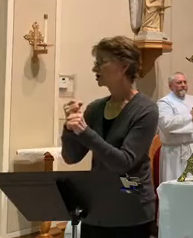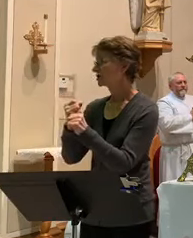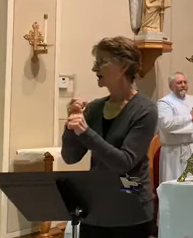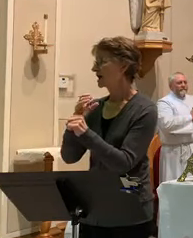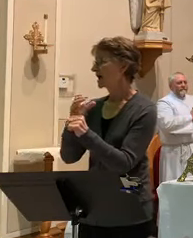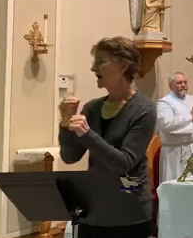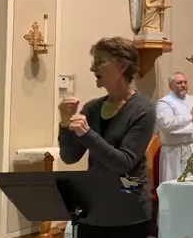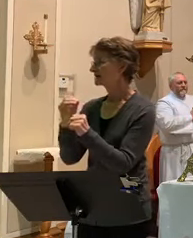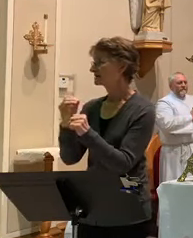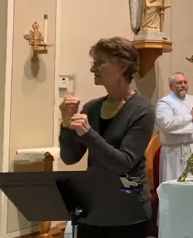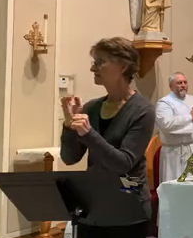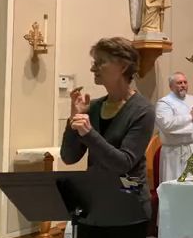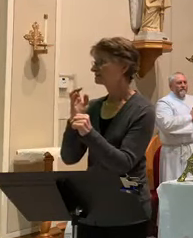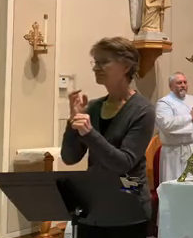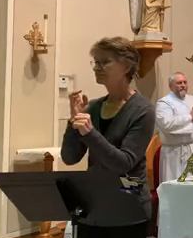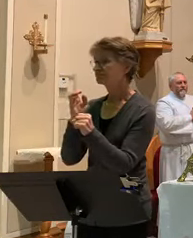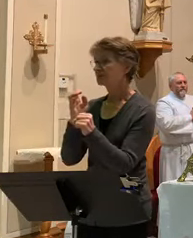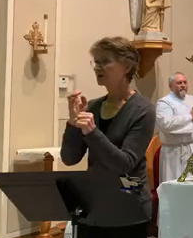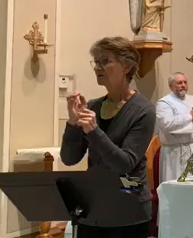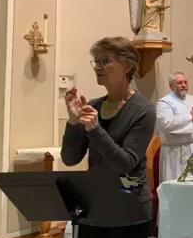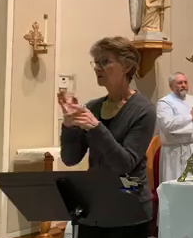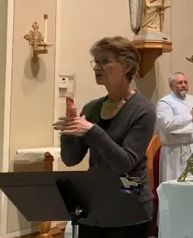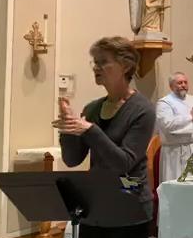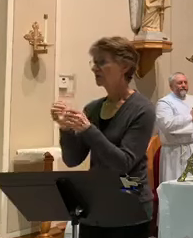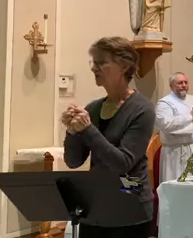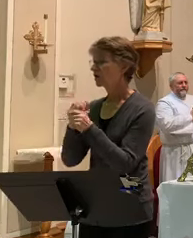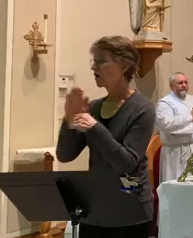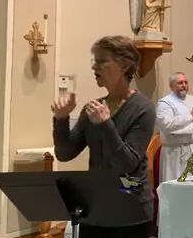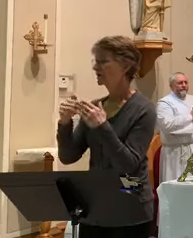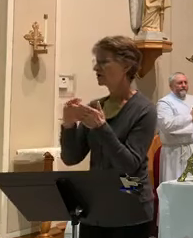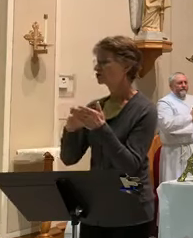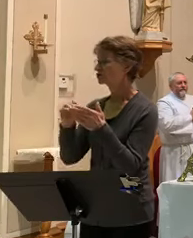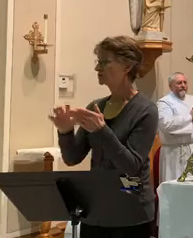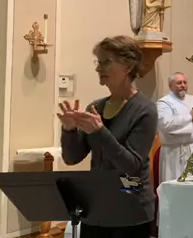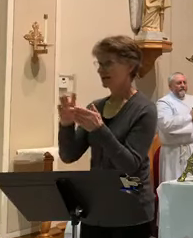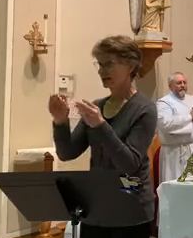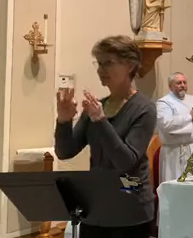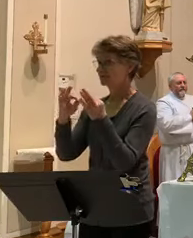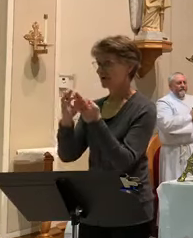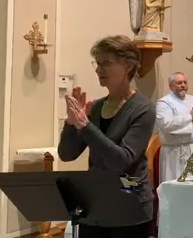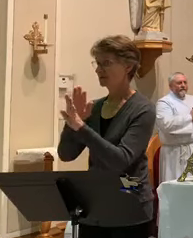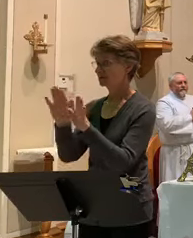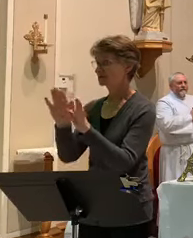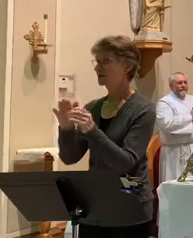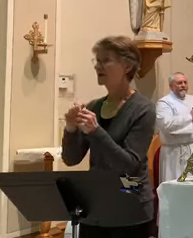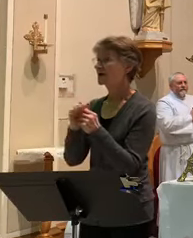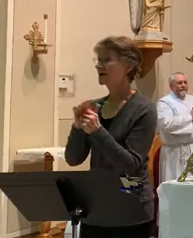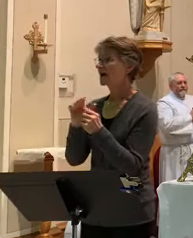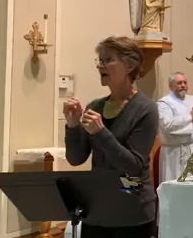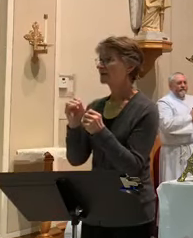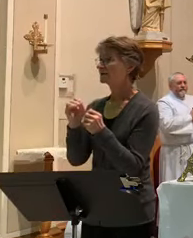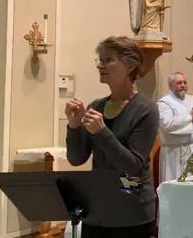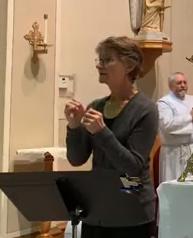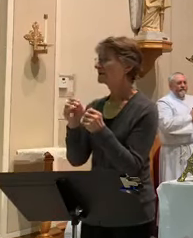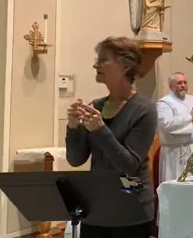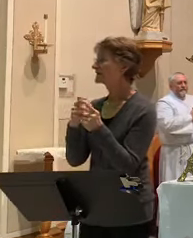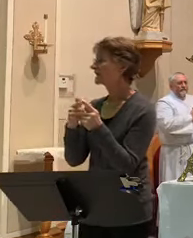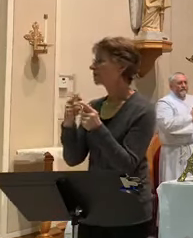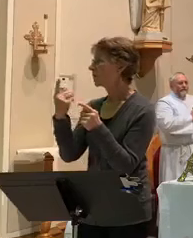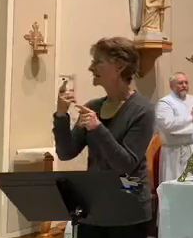to all of our students and to the families. And so I ask you to sign up, and then we'll be meeting once a